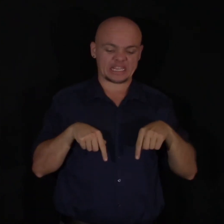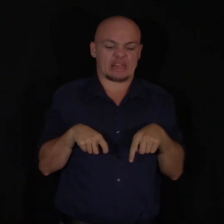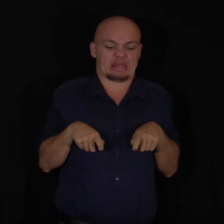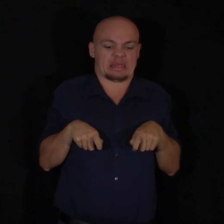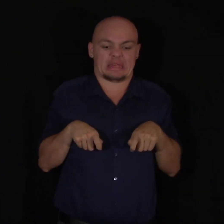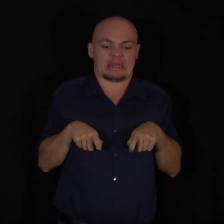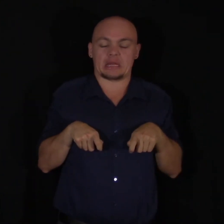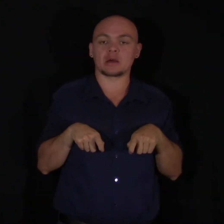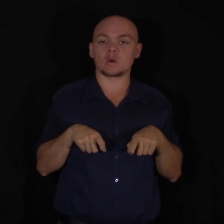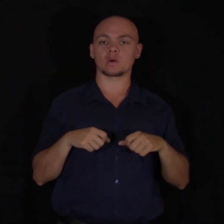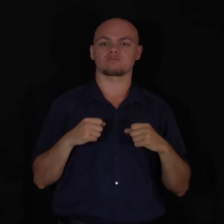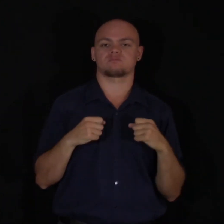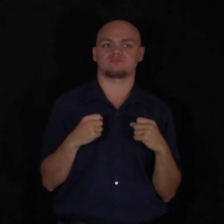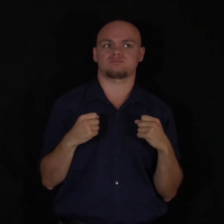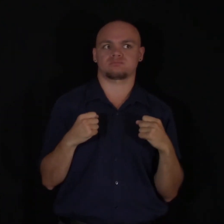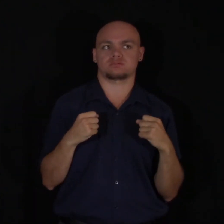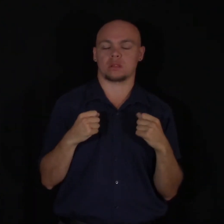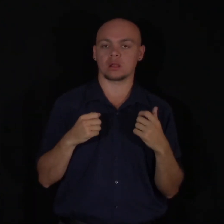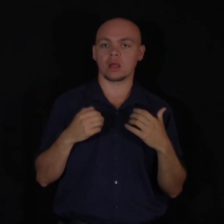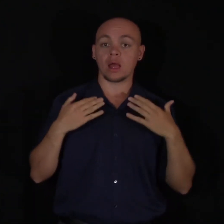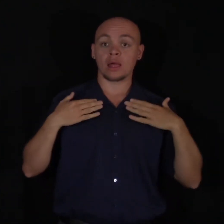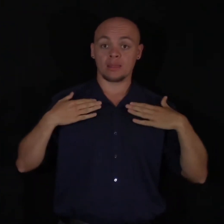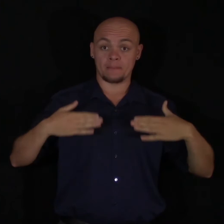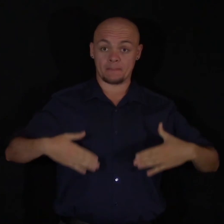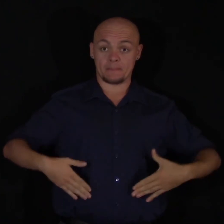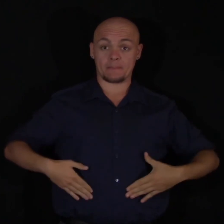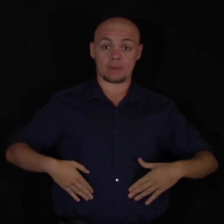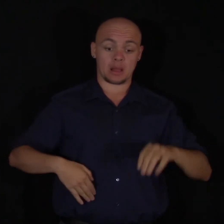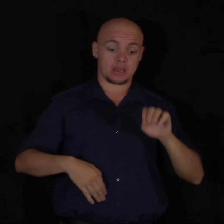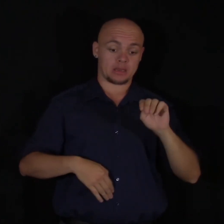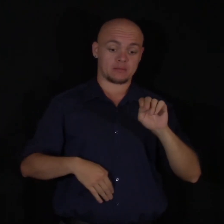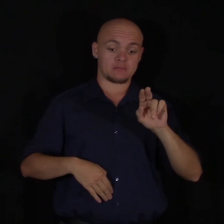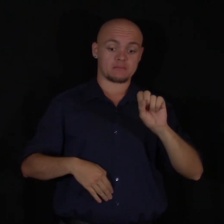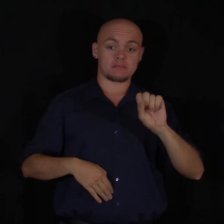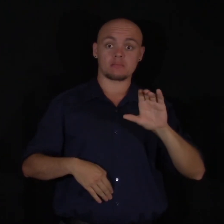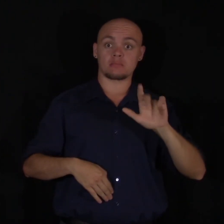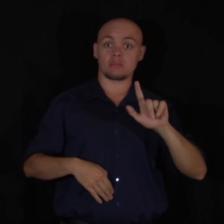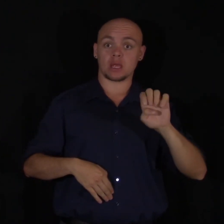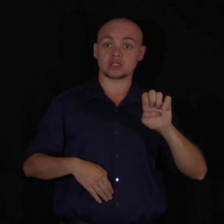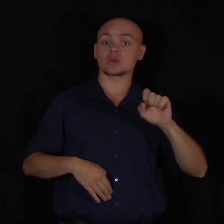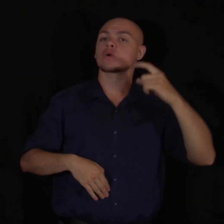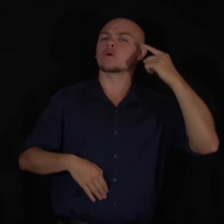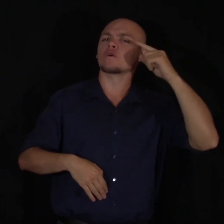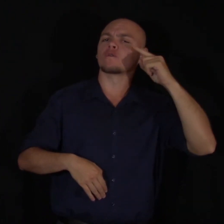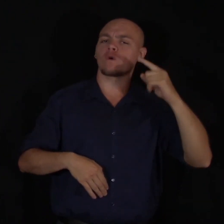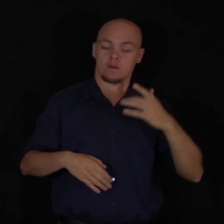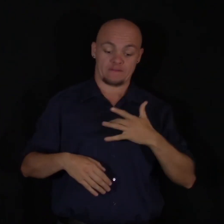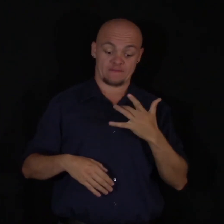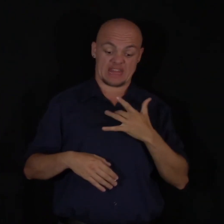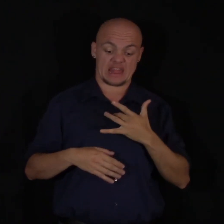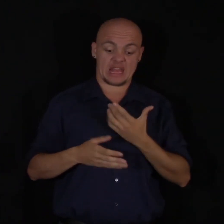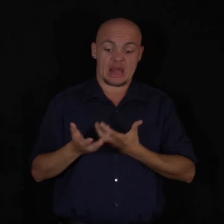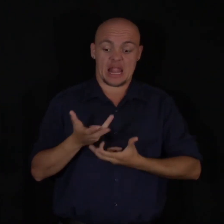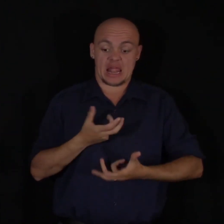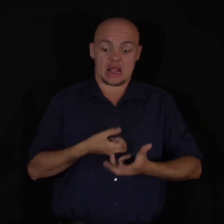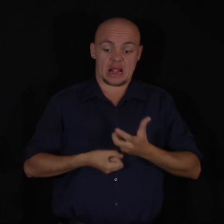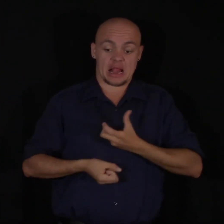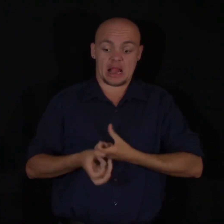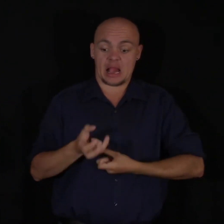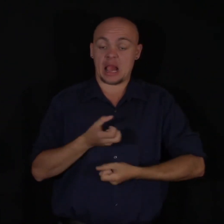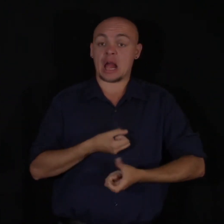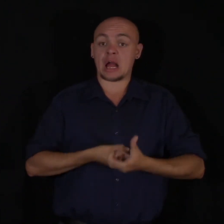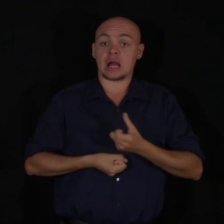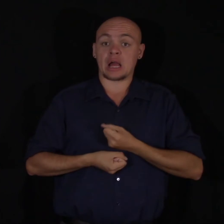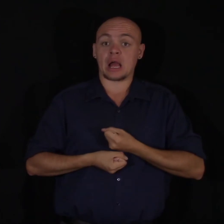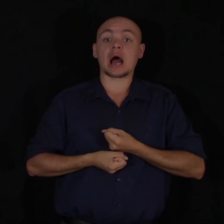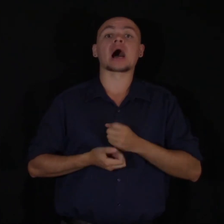up our shoulders. We use the muscles in our body to push down what we feel until we're no longer